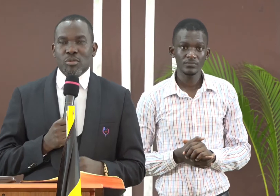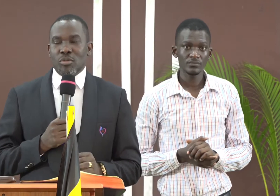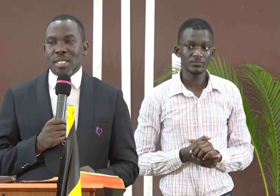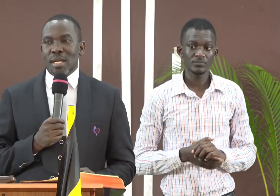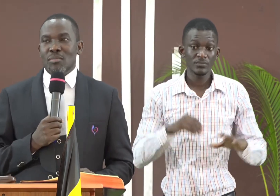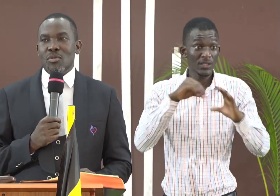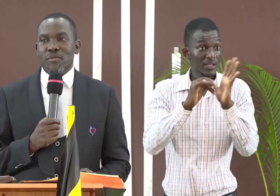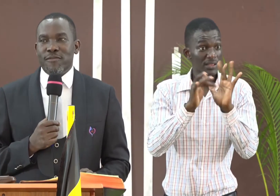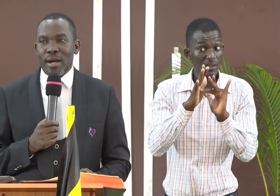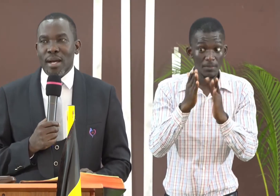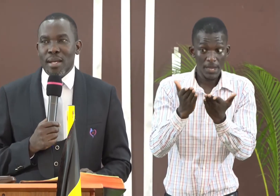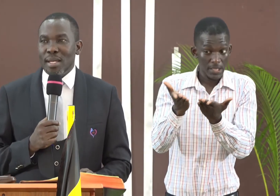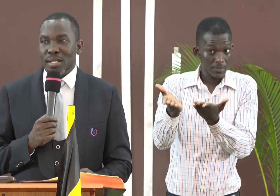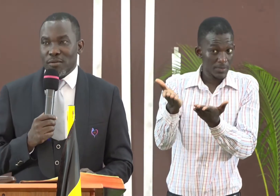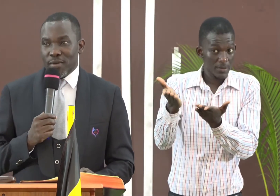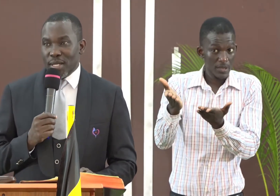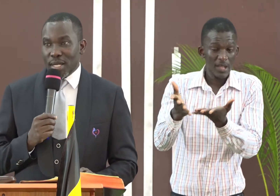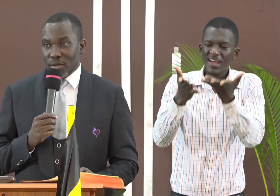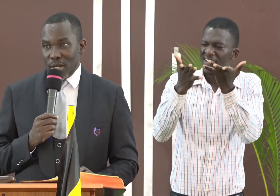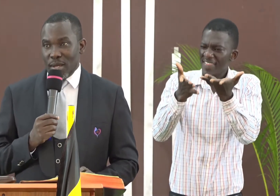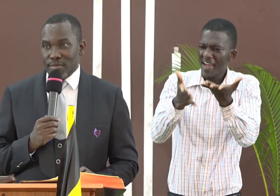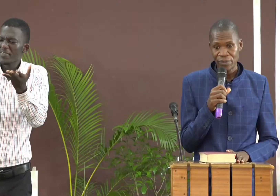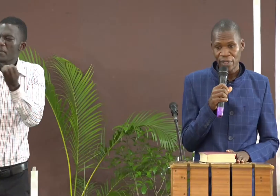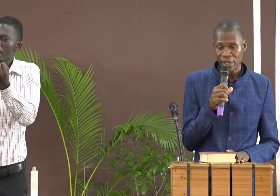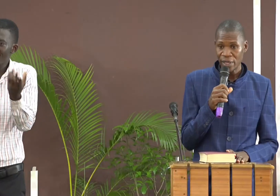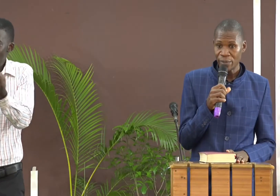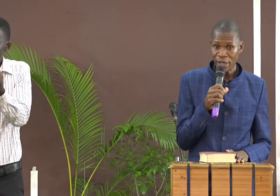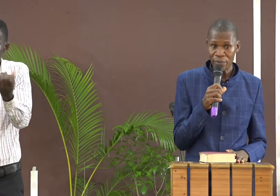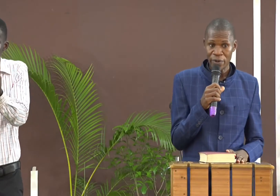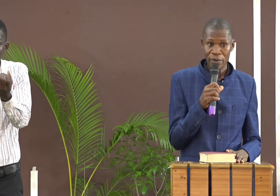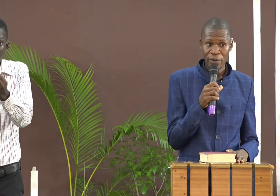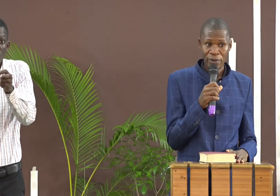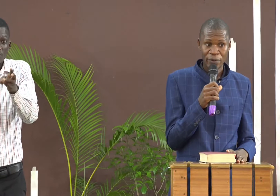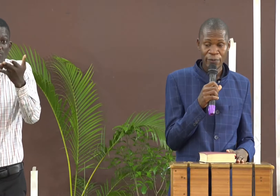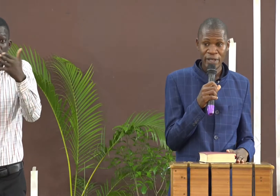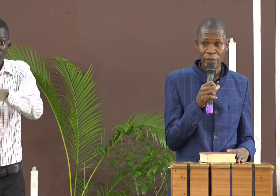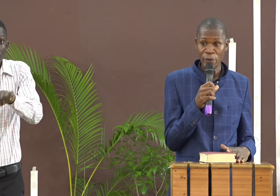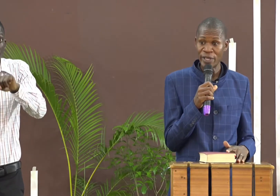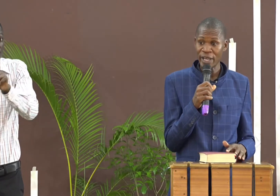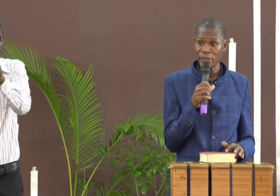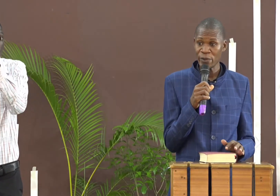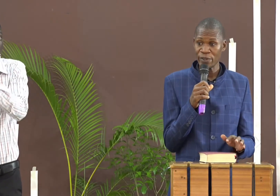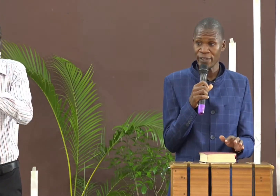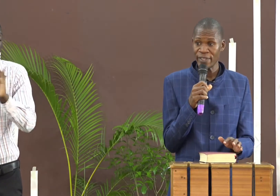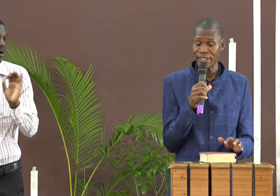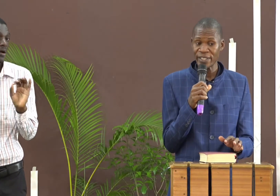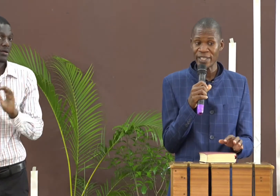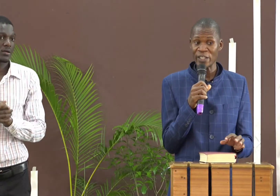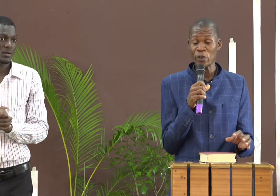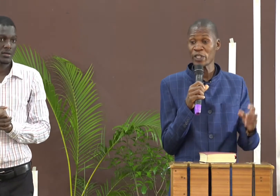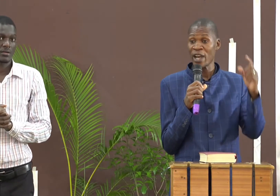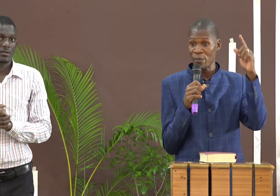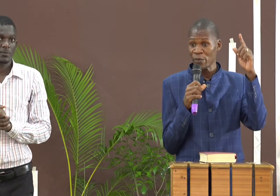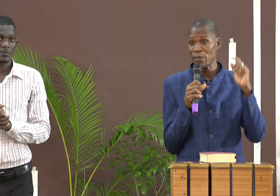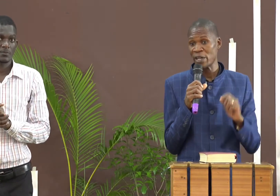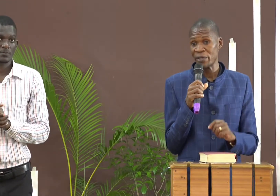Bible osobola okusangamu okufa naye nga tekuvudde eri Katonda. In the Bible you find so many kinds of death that does